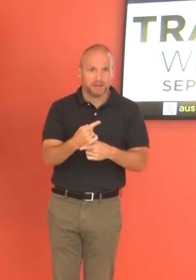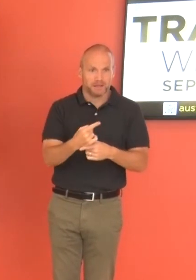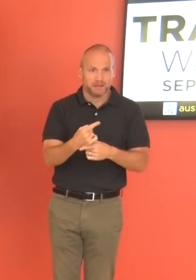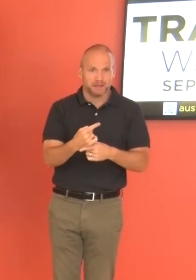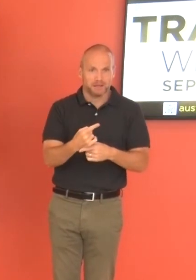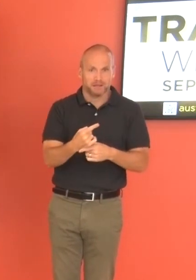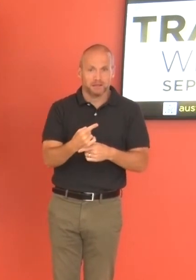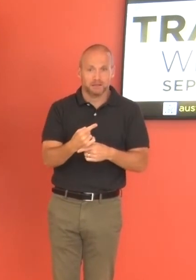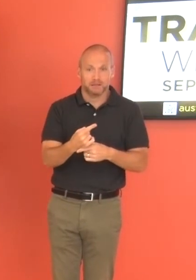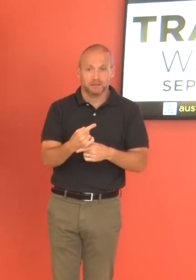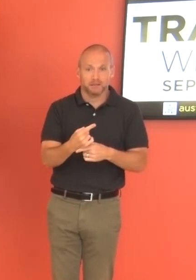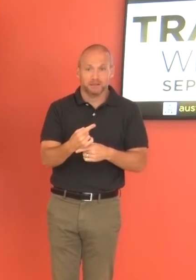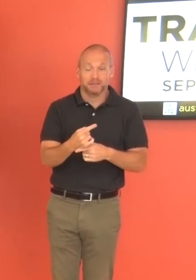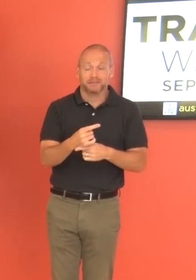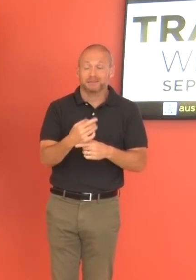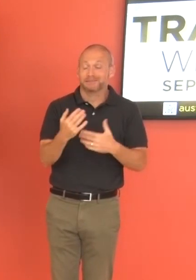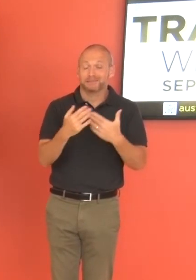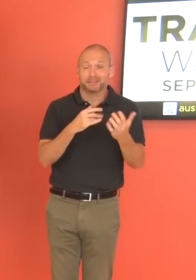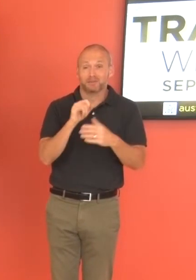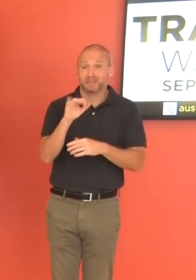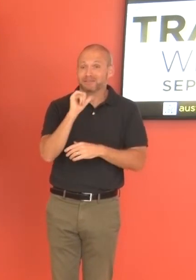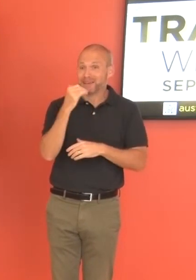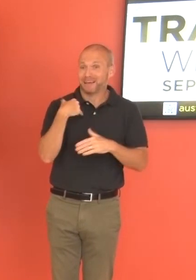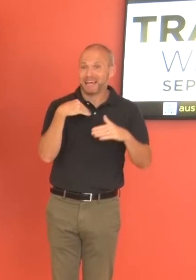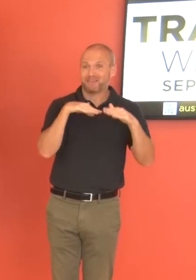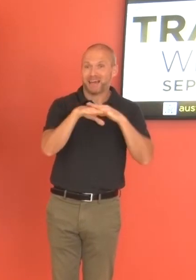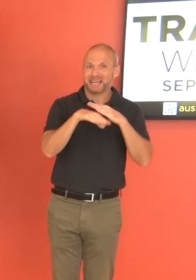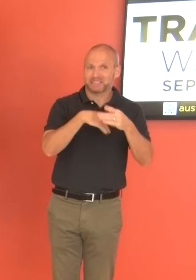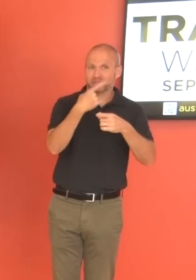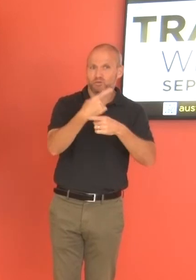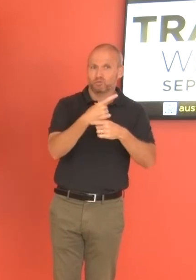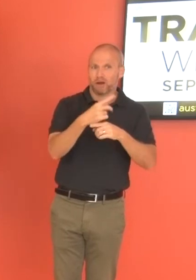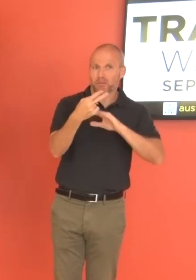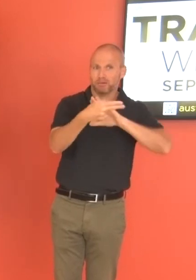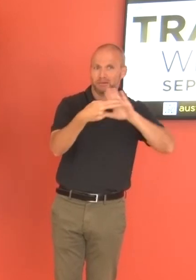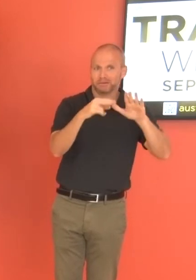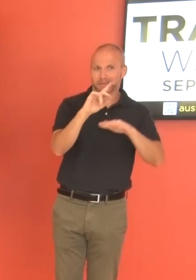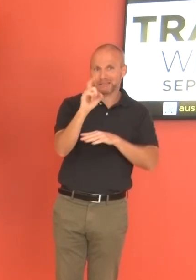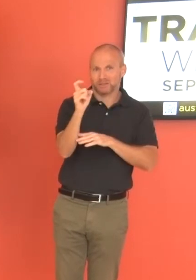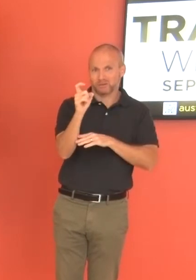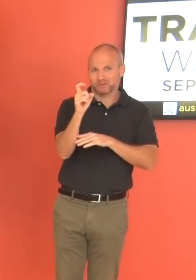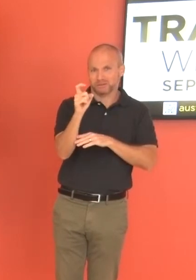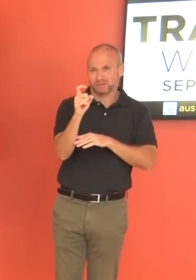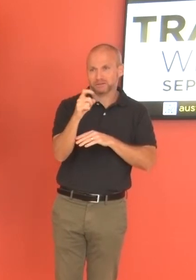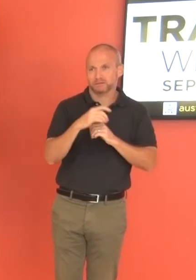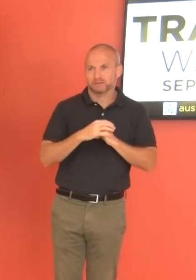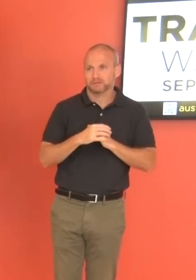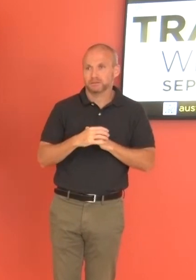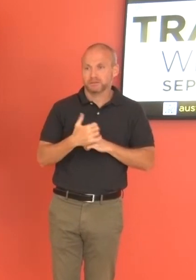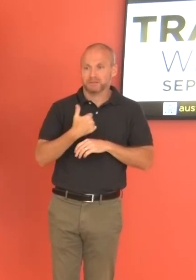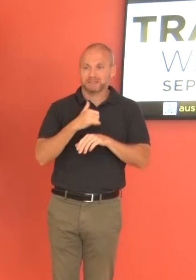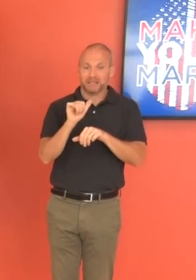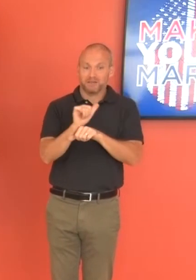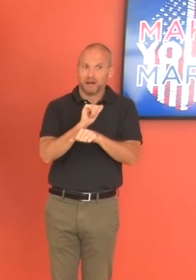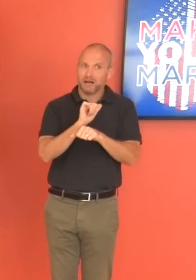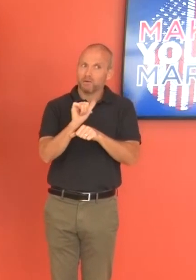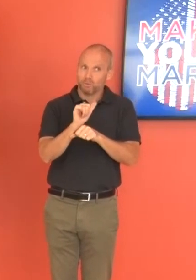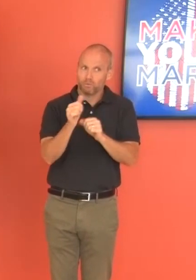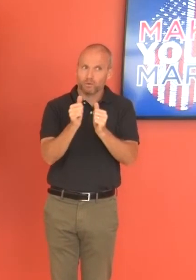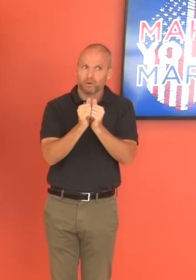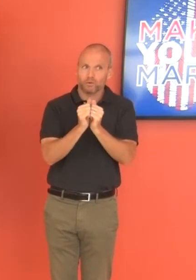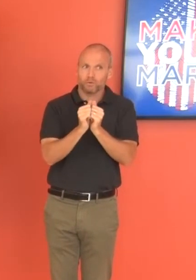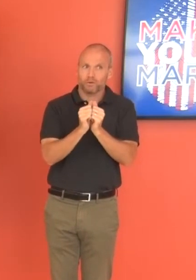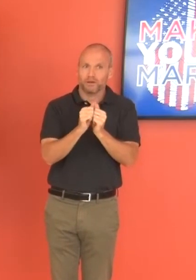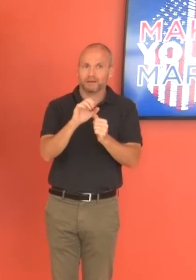if they don't have the access to a proper diagnosis by a healthcare professional. I work very closely with